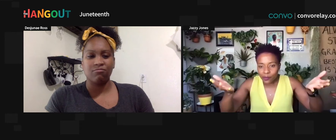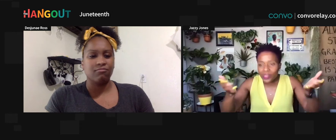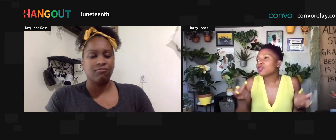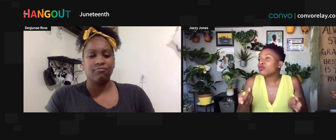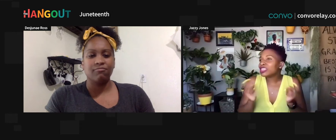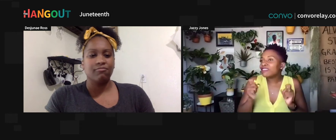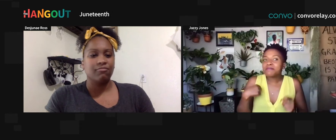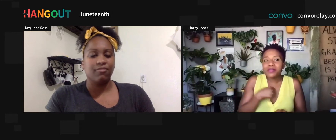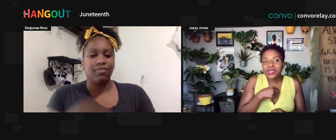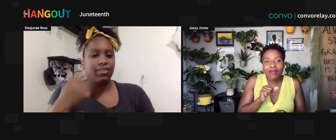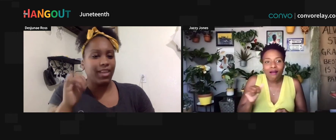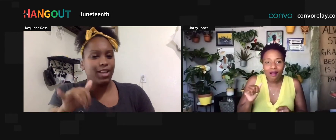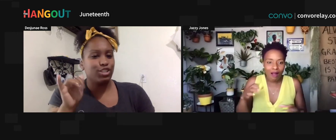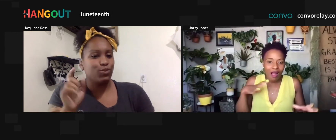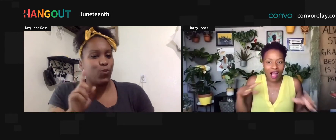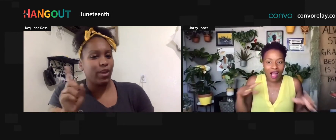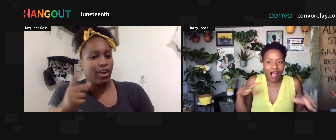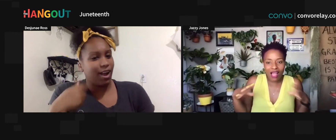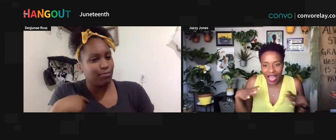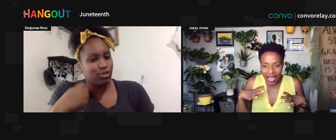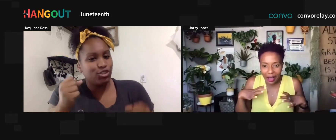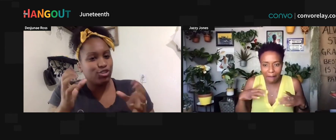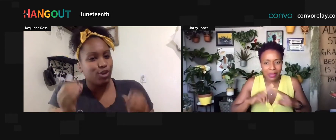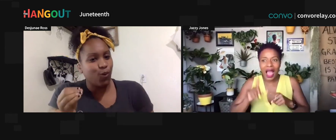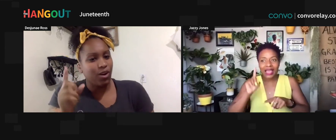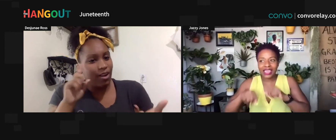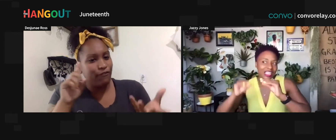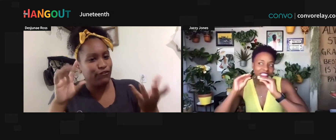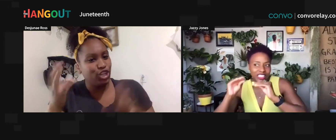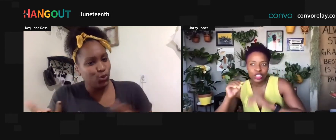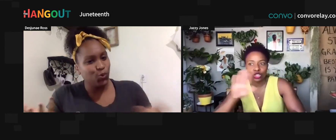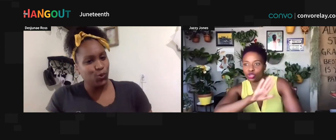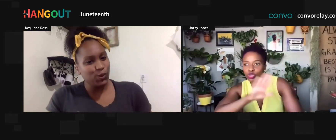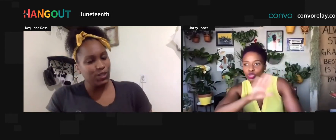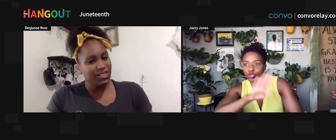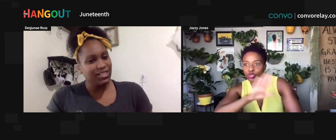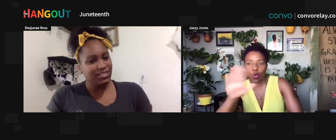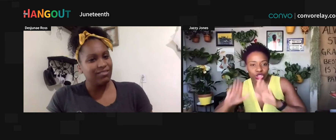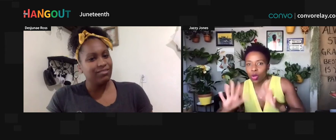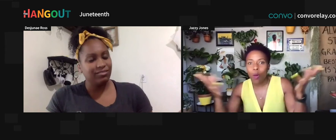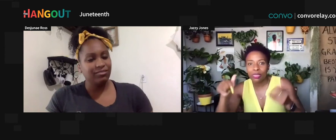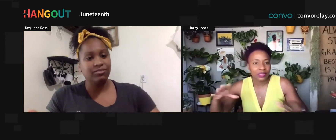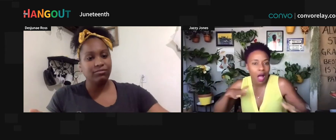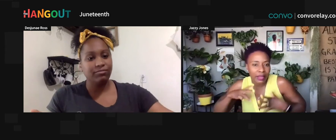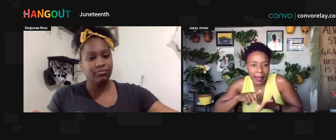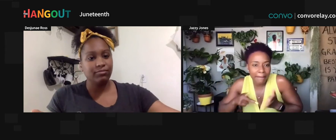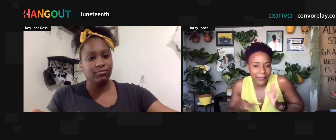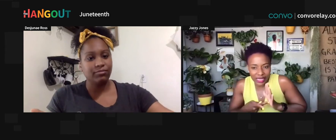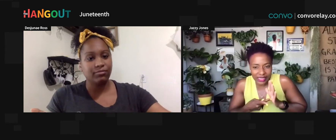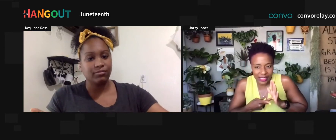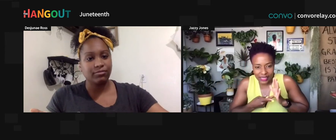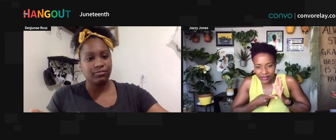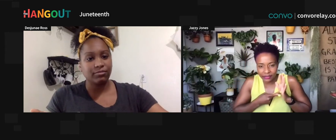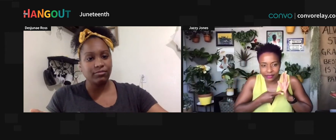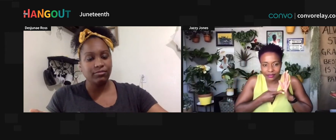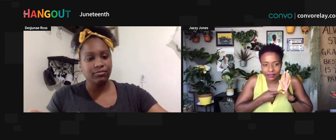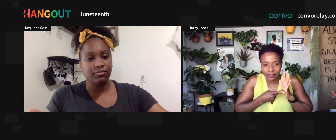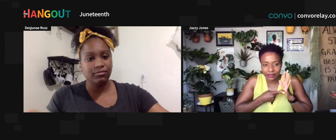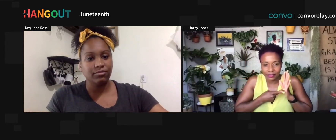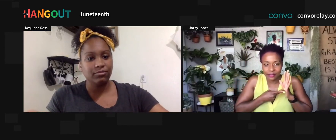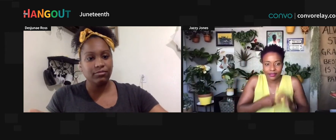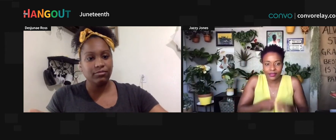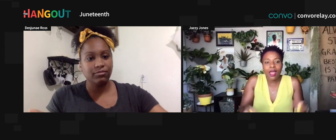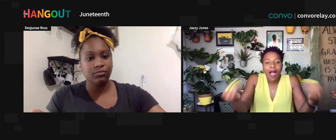being taught in school. So there you go. We are so far along, then we are not so far. Well, what are they teaching